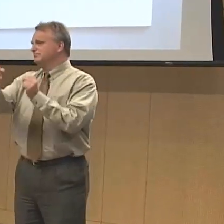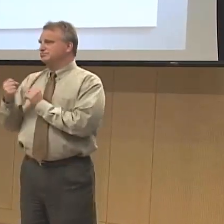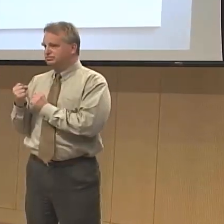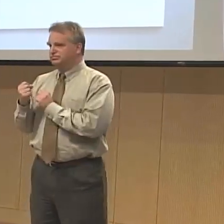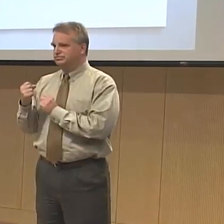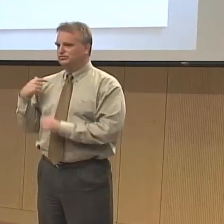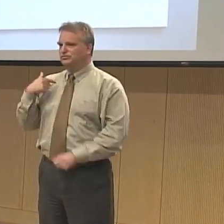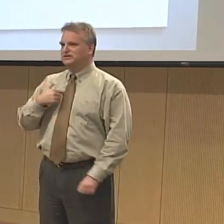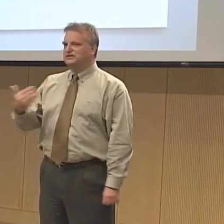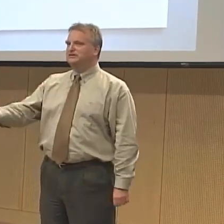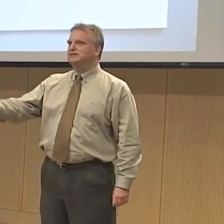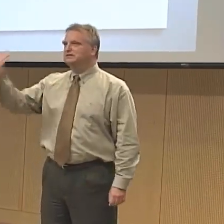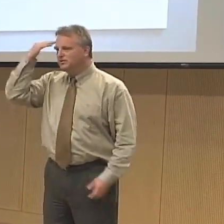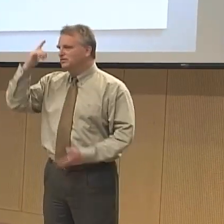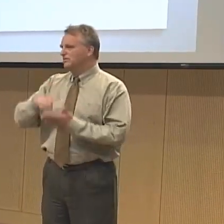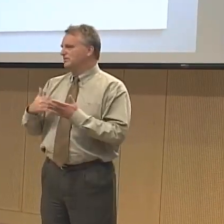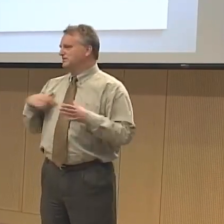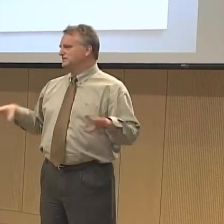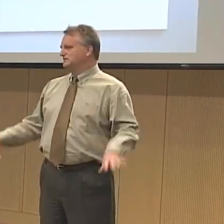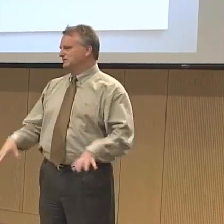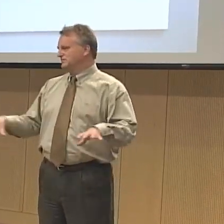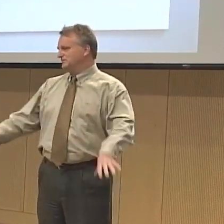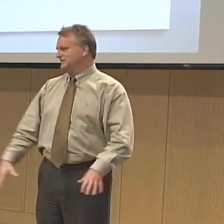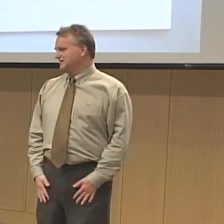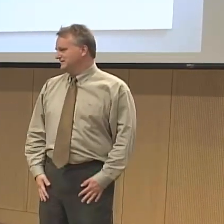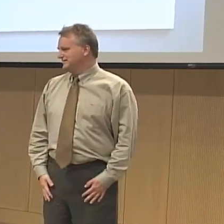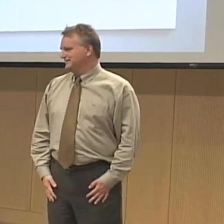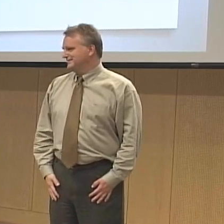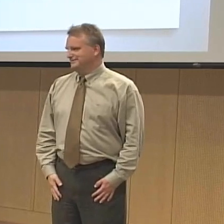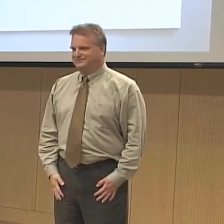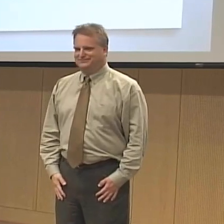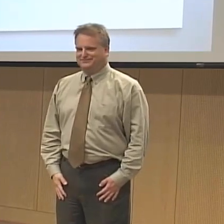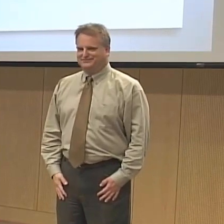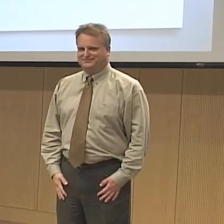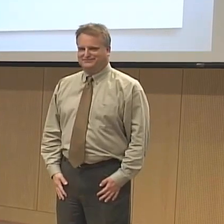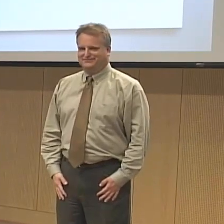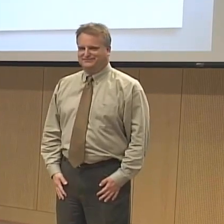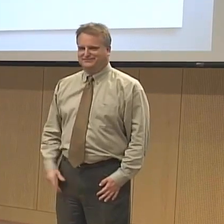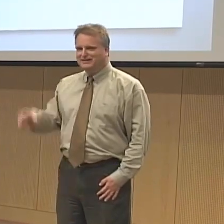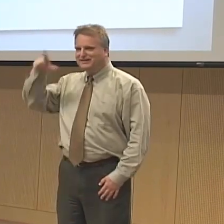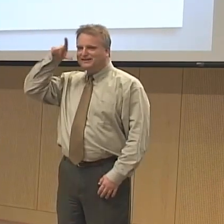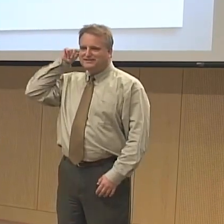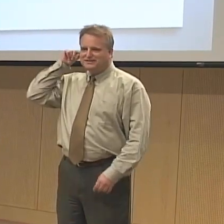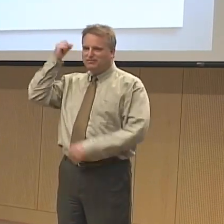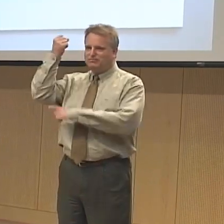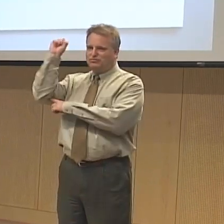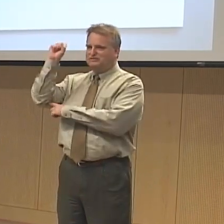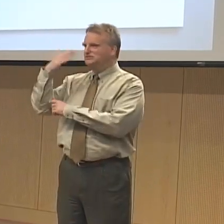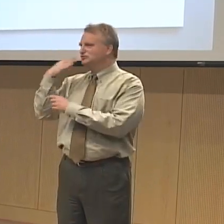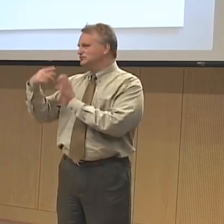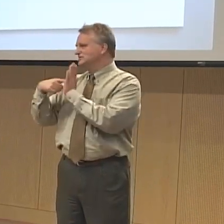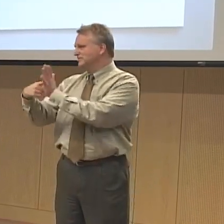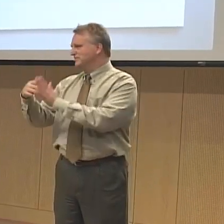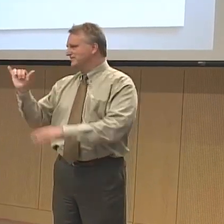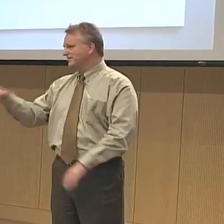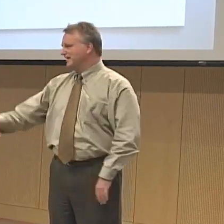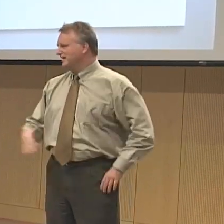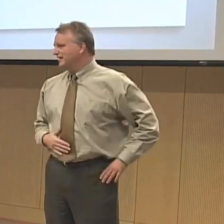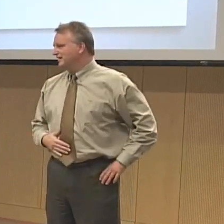Deaf culture is also very strong in allowing us self-determination. The Gallaudet protest is a good example of